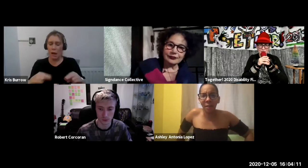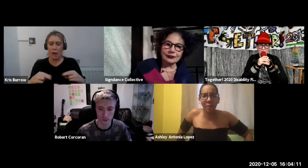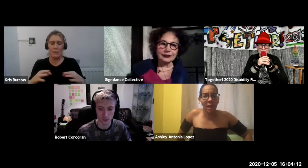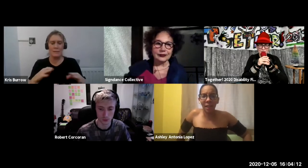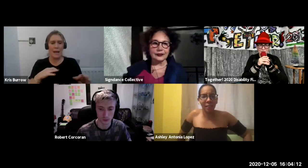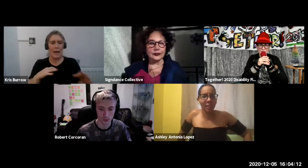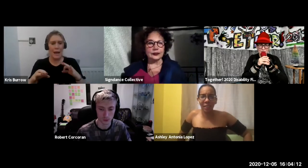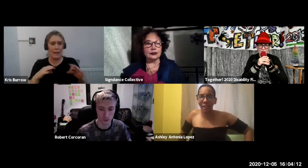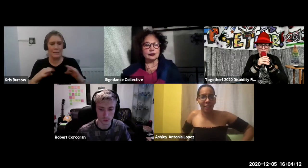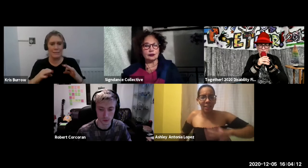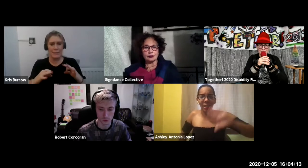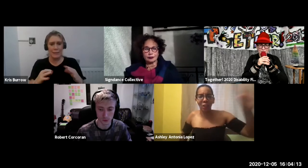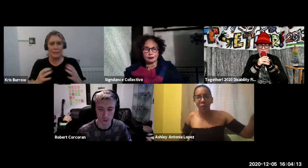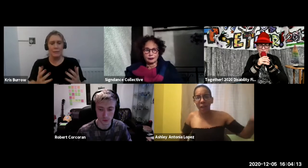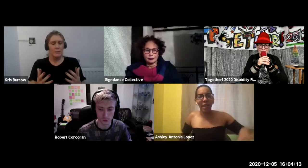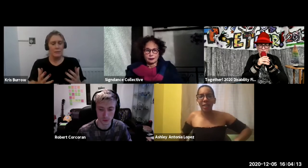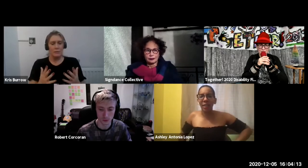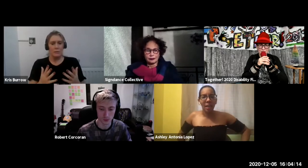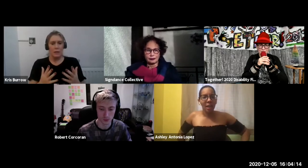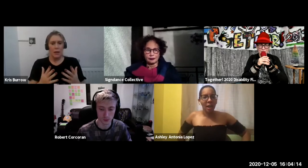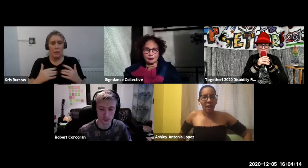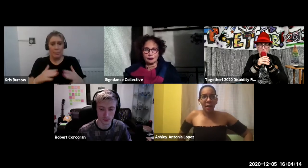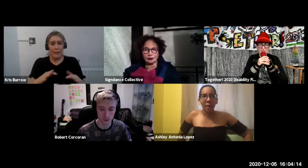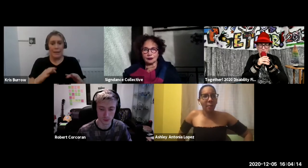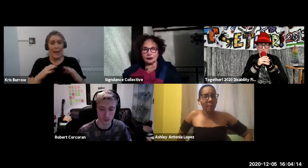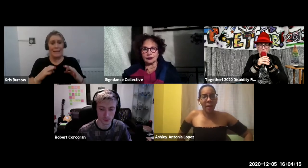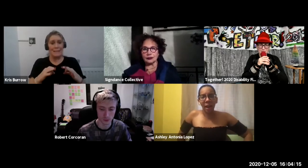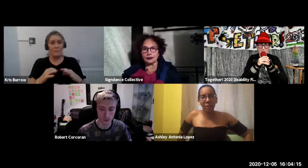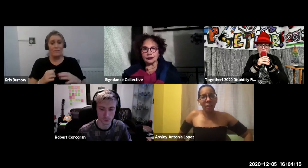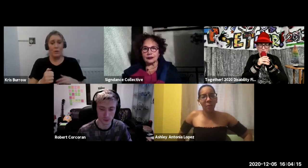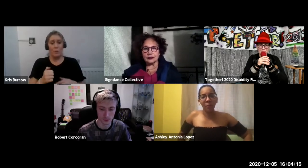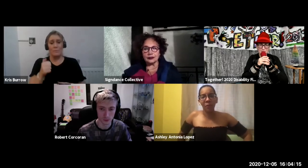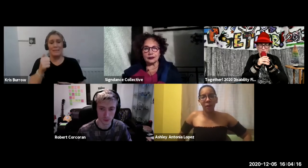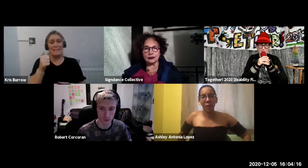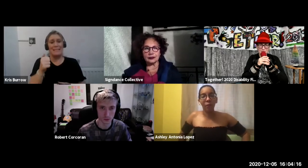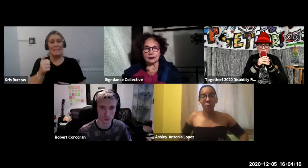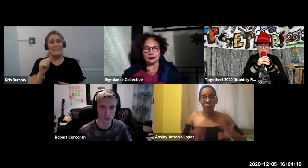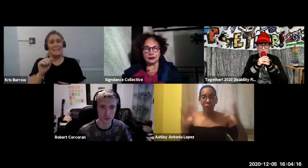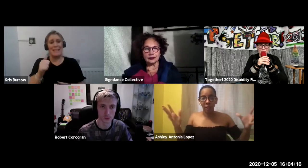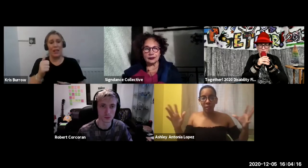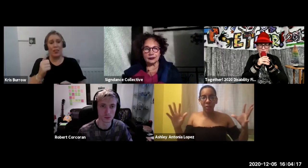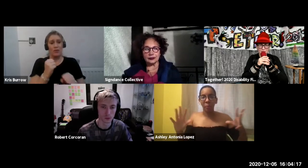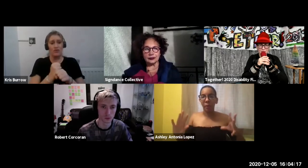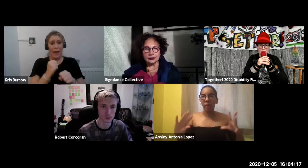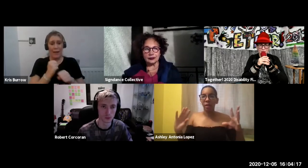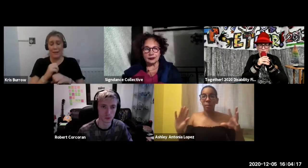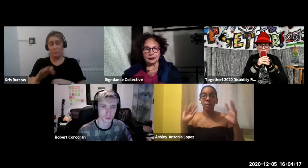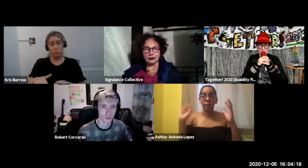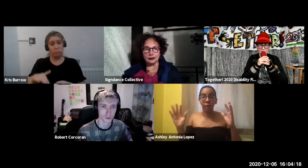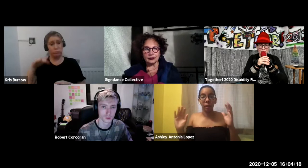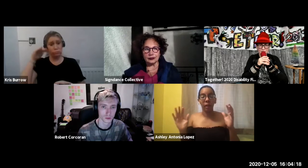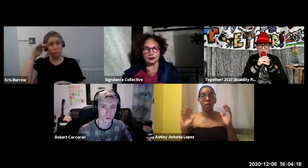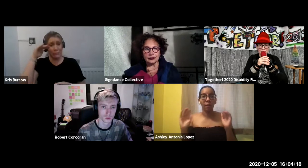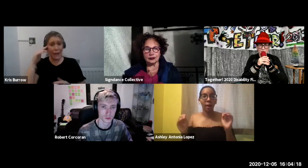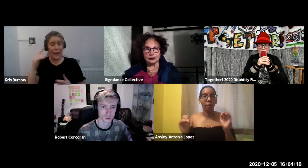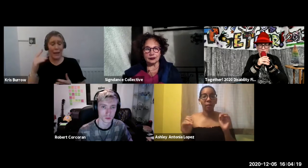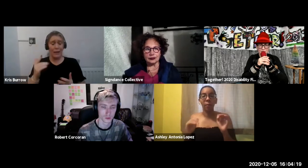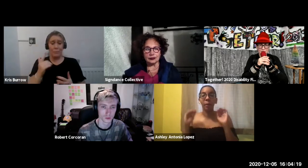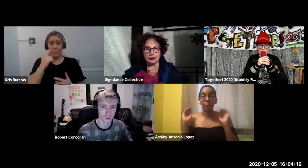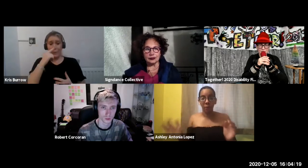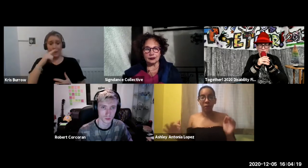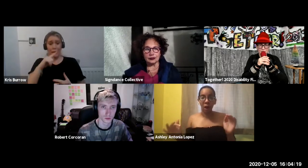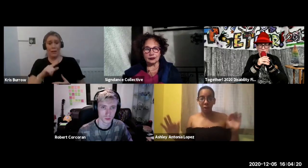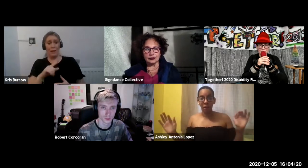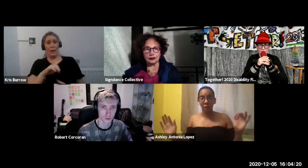I've been acting since like in 6th grade. And I just been very fortunate to be specifically